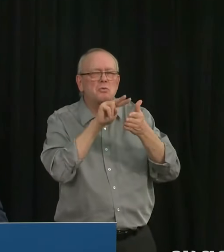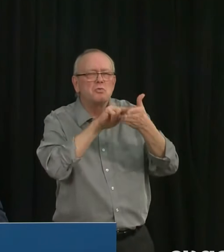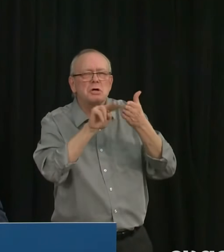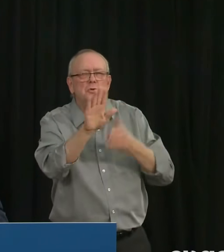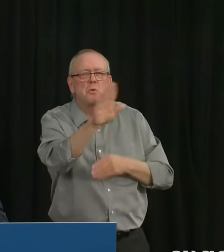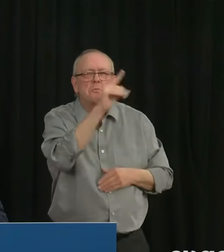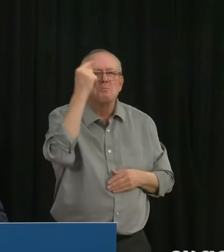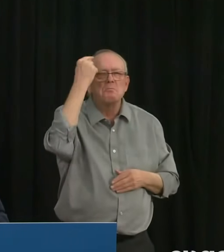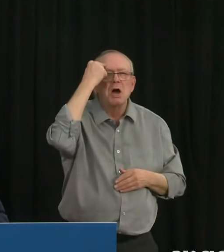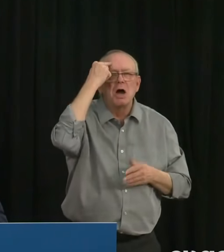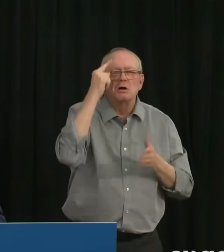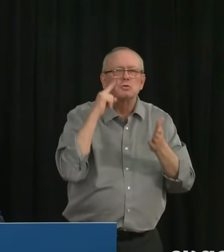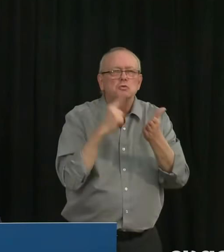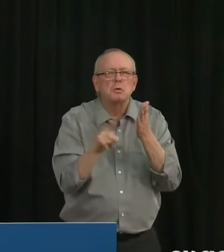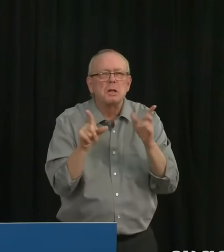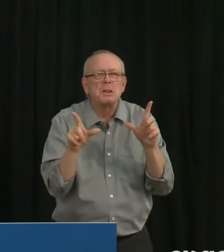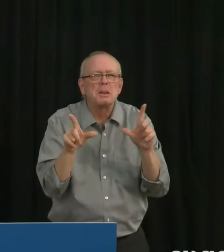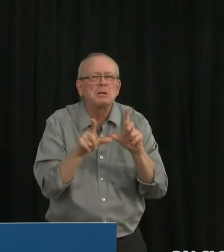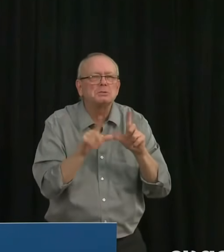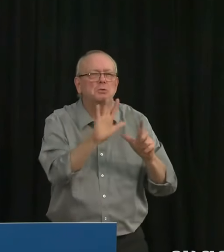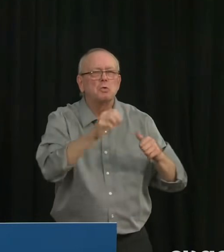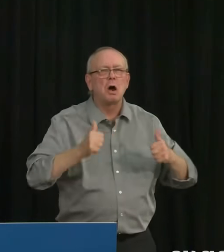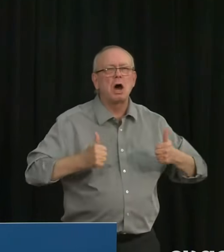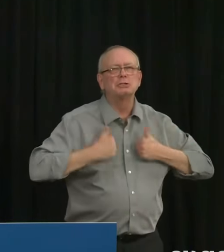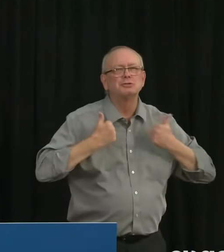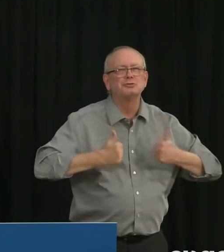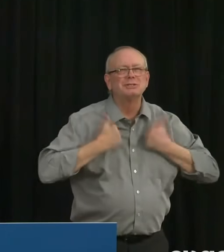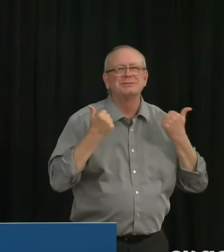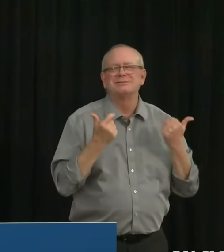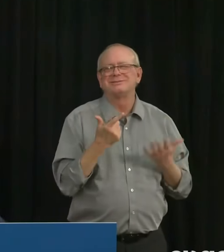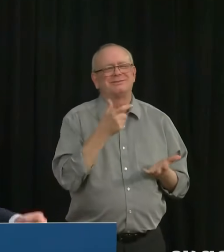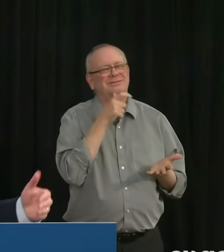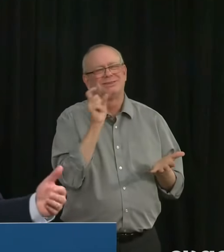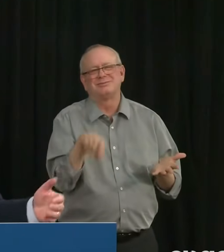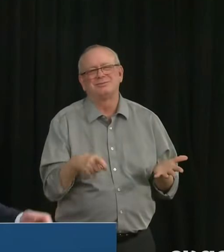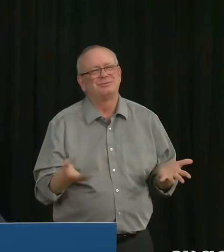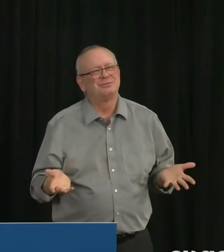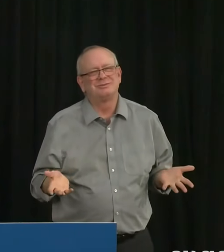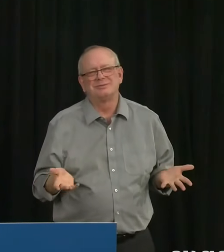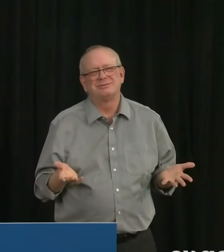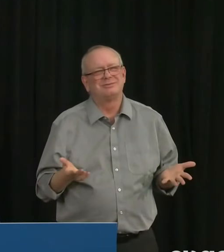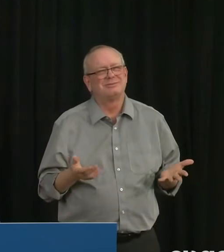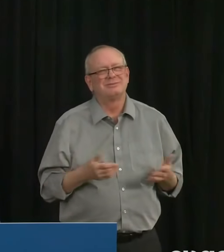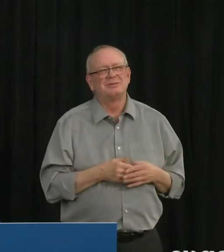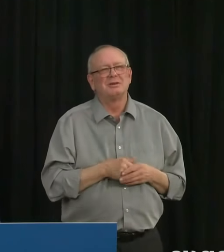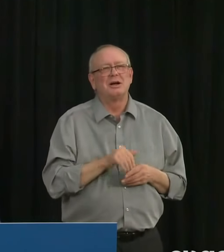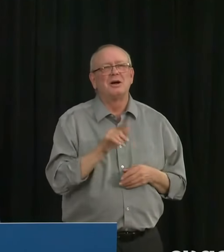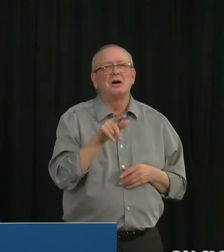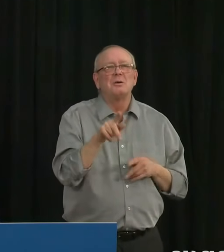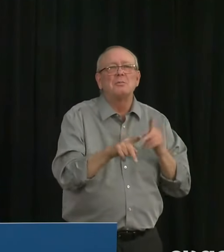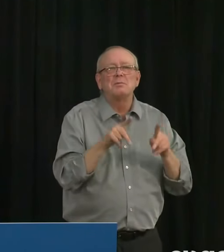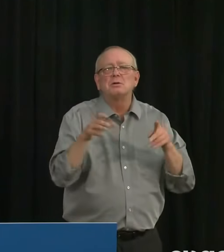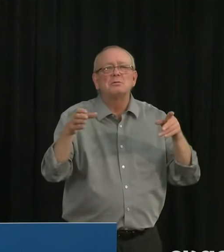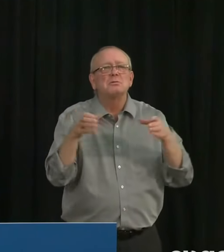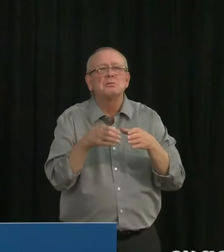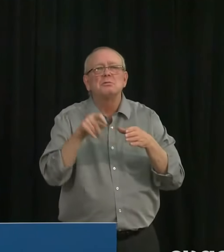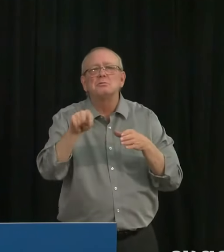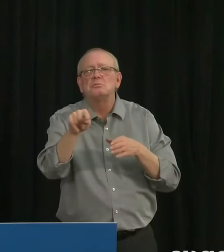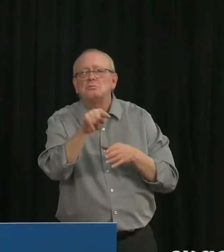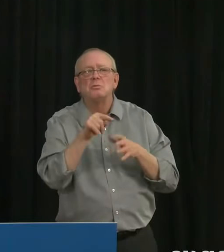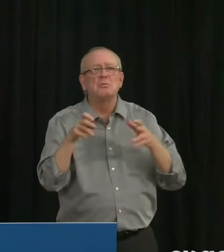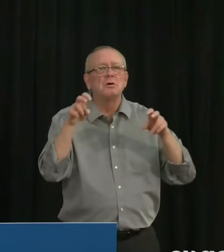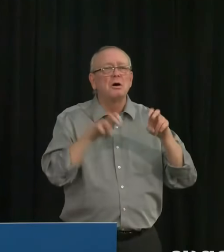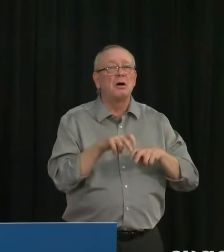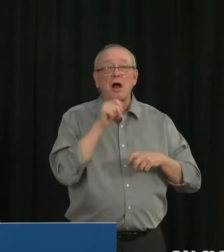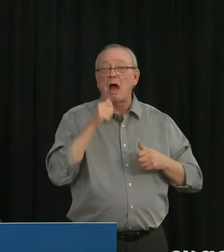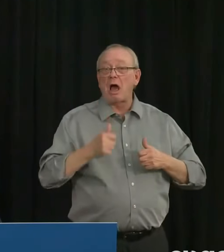driver's license of everybody to make sure that they and the children they're attending with are all from the same address. We're not asking for